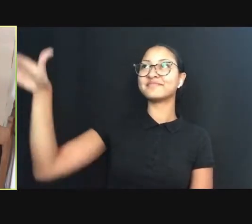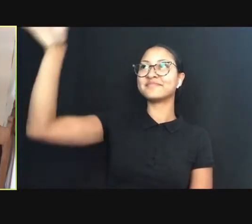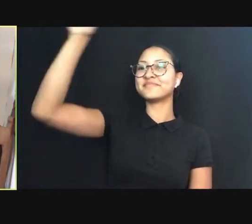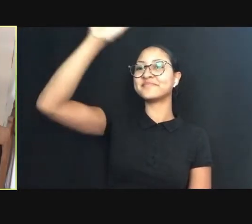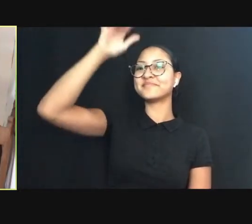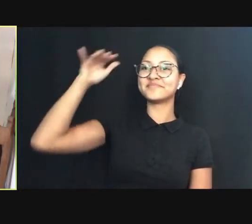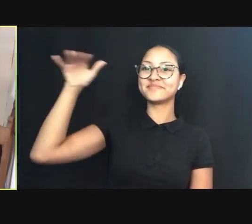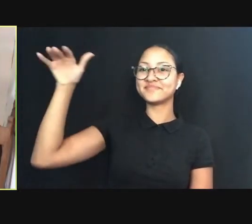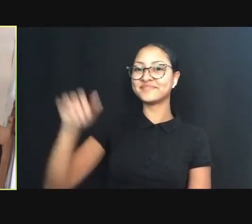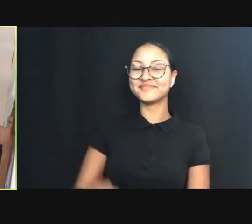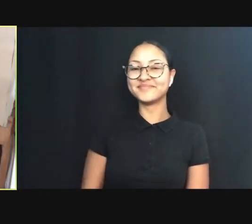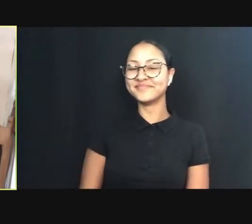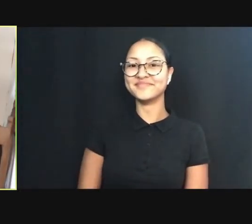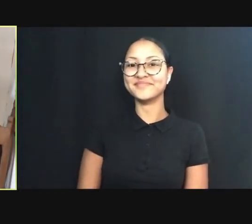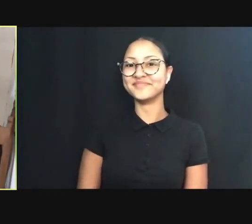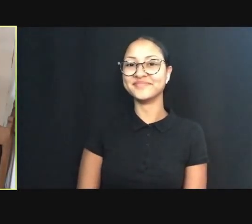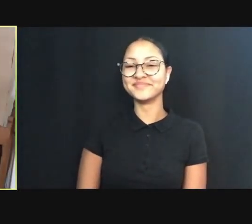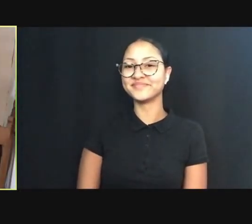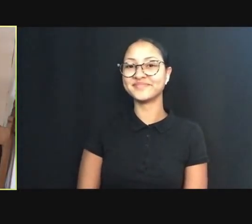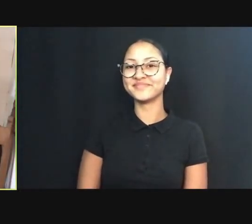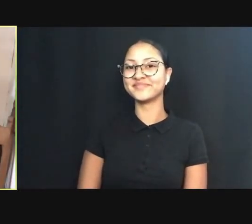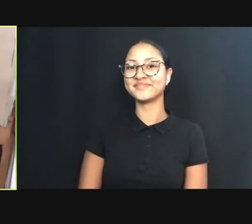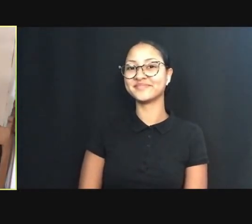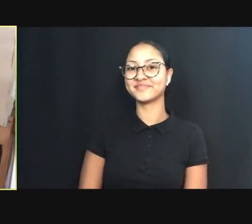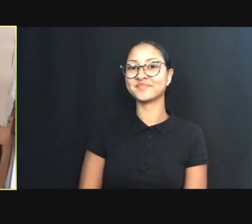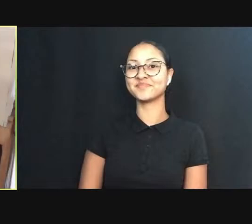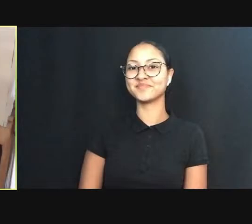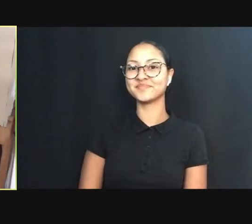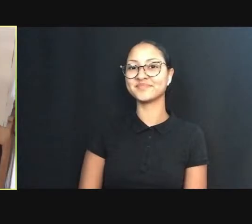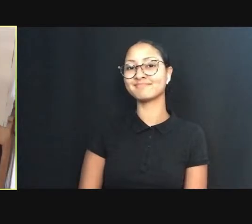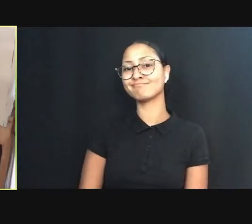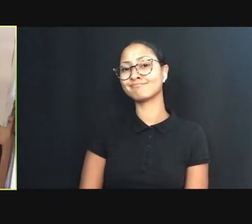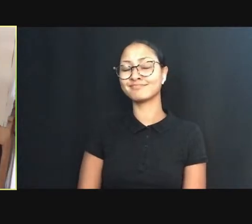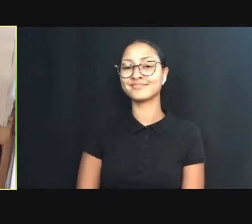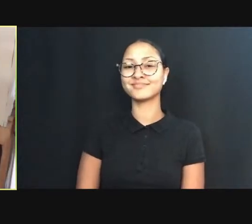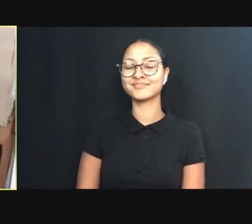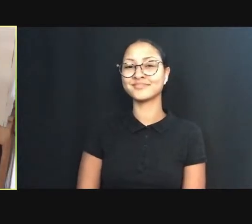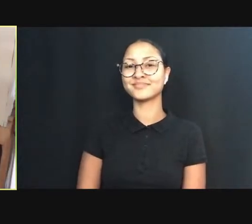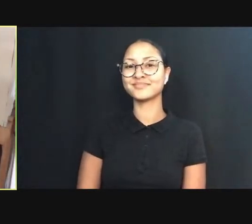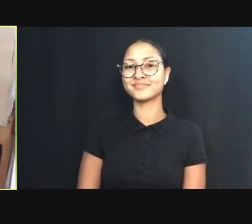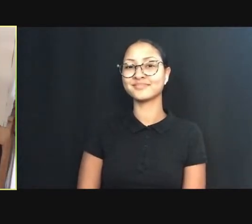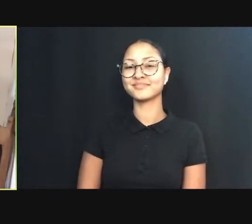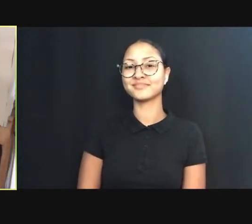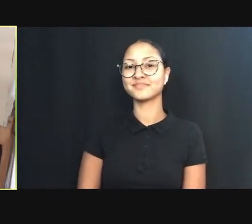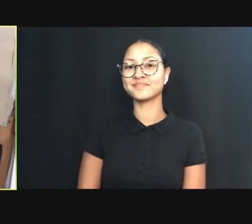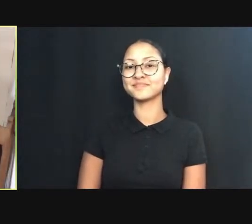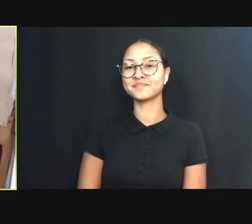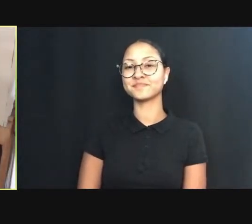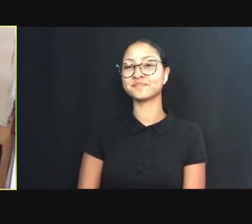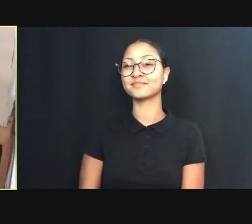I mean, I've been in that for a little bit, but really, honestly, like thinking about